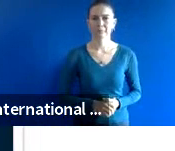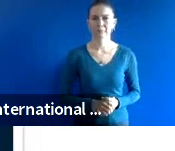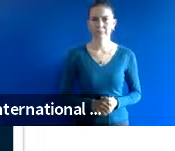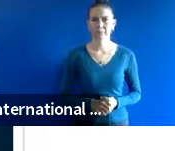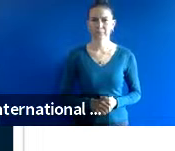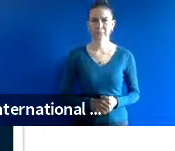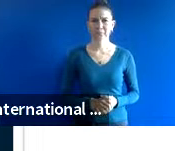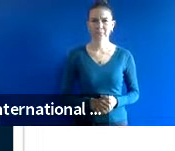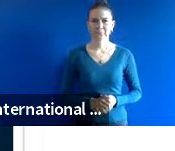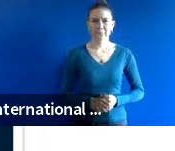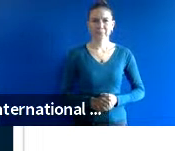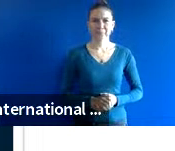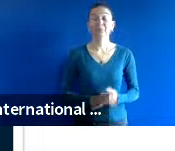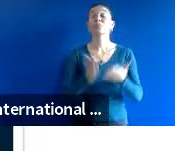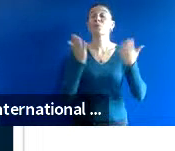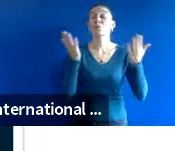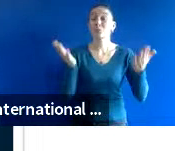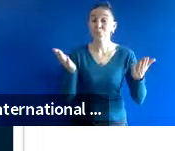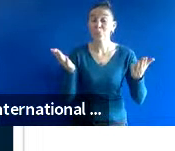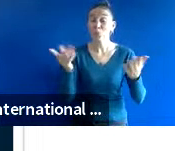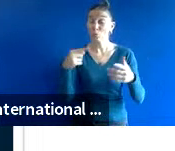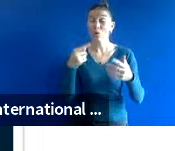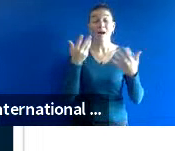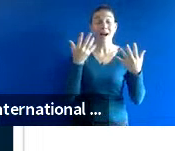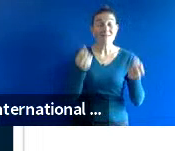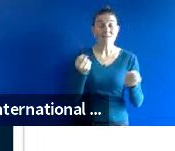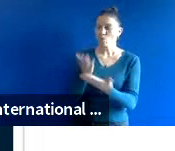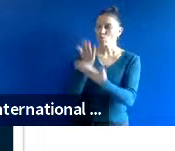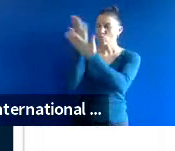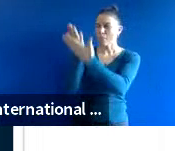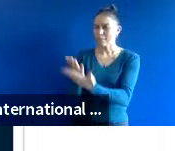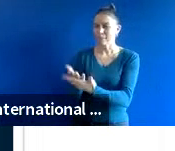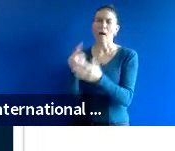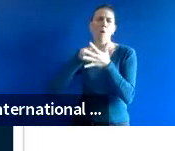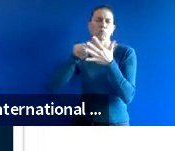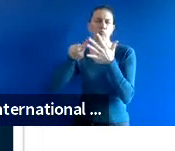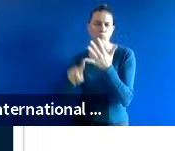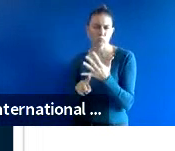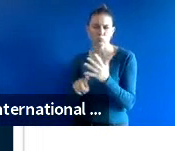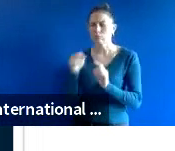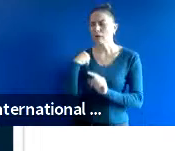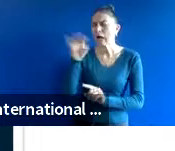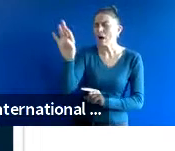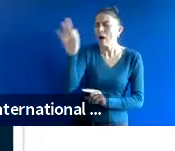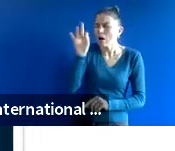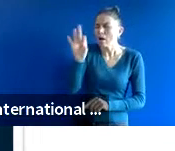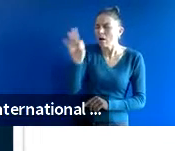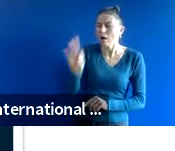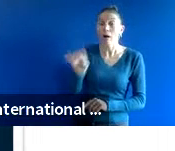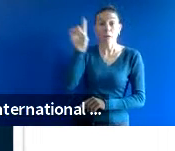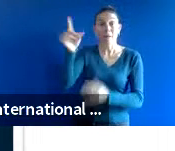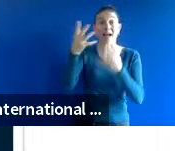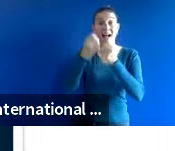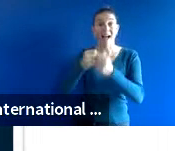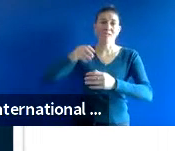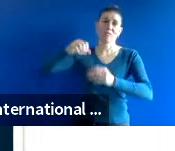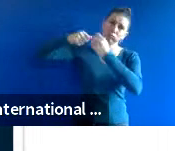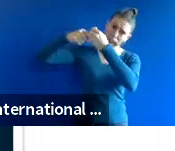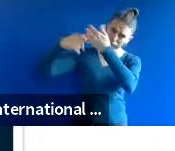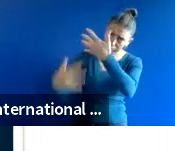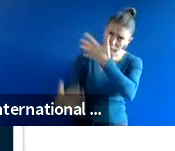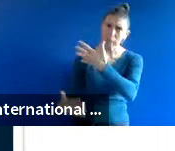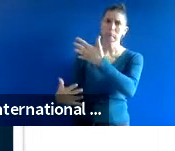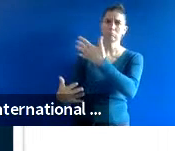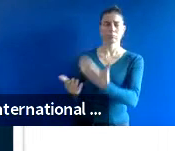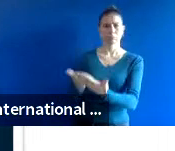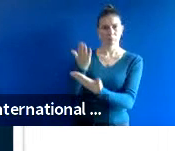So you will find those recommendations, but many more as well. We have extracted only a couple of them here for today in our reports